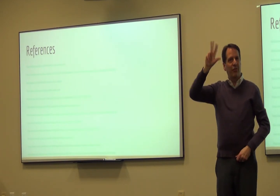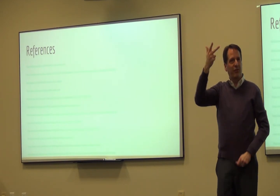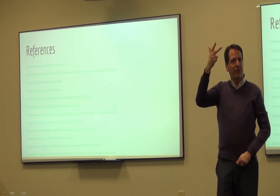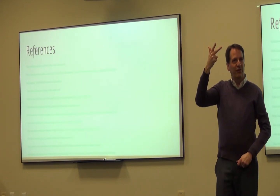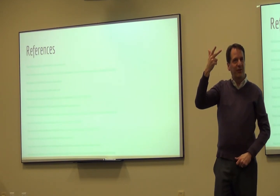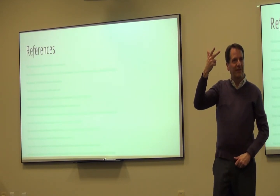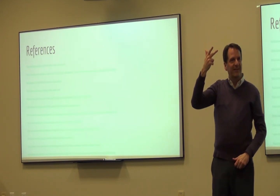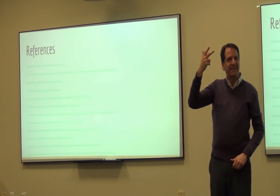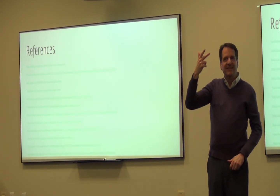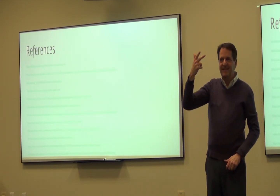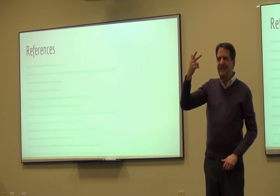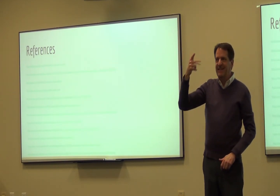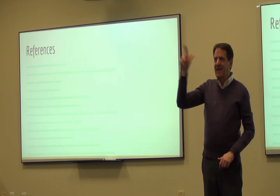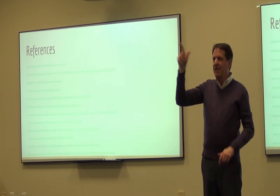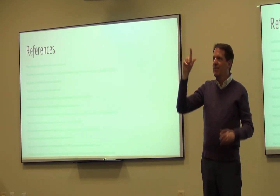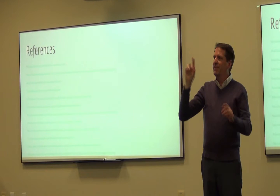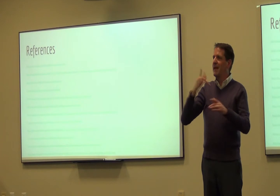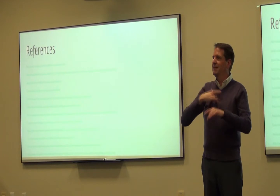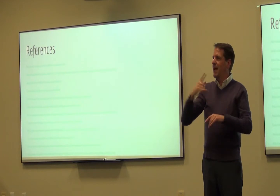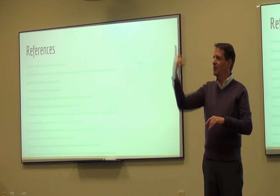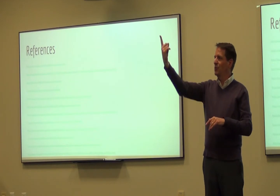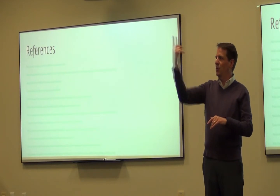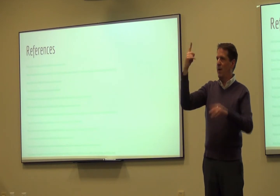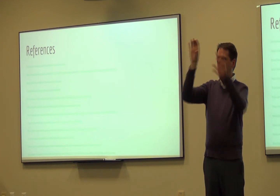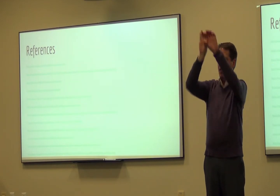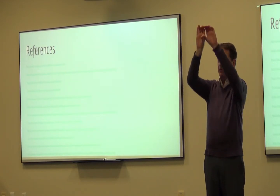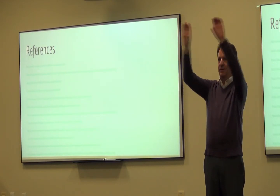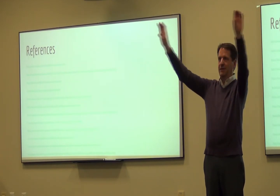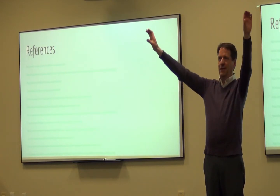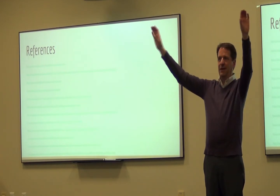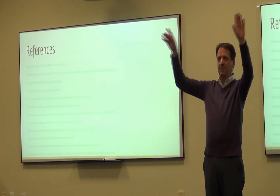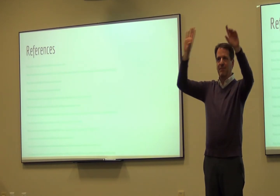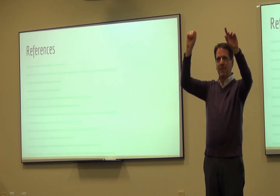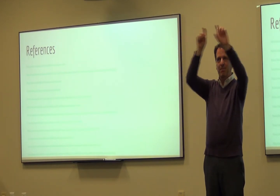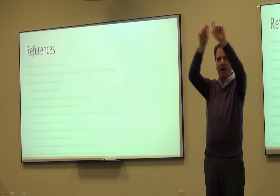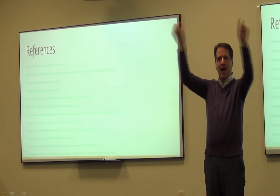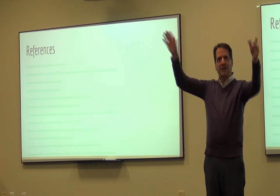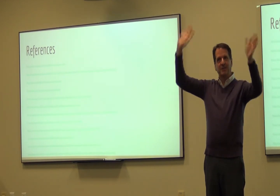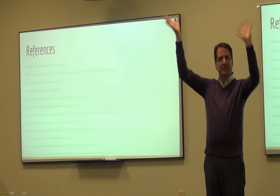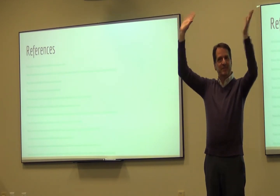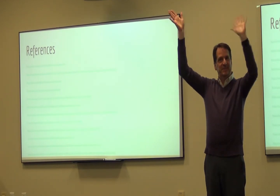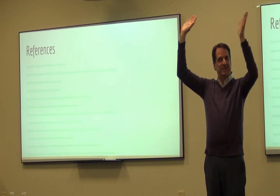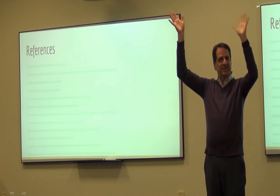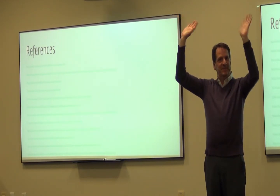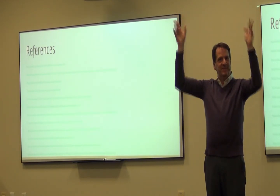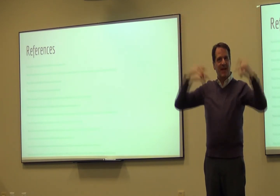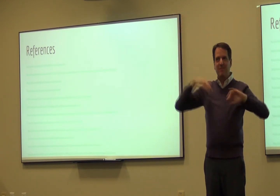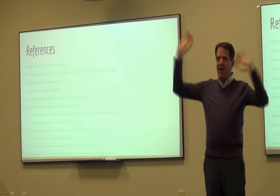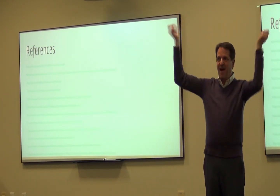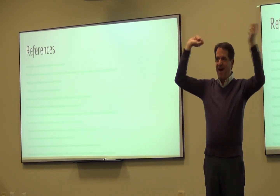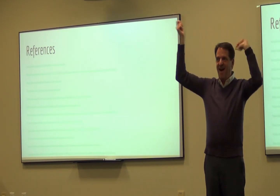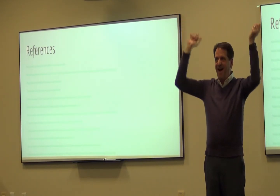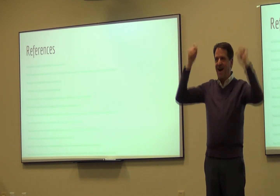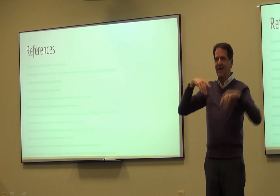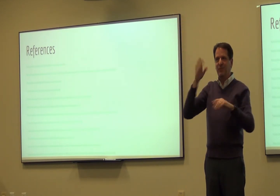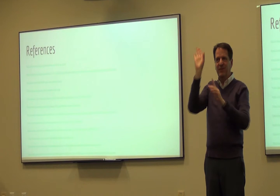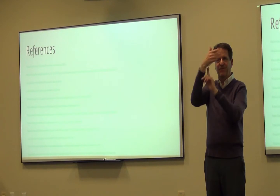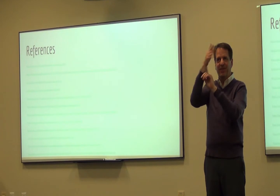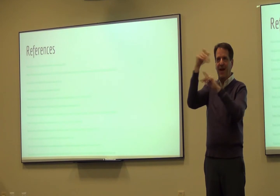him. January 3rd, when I was there, they tend to come out to their banister and say hello to the crowd and